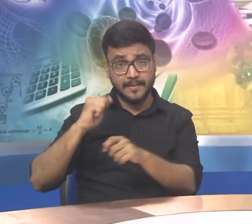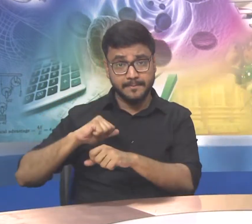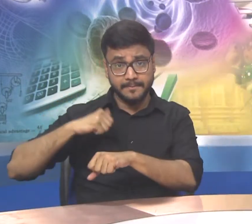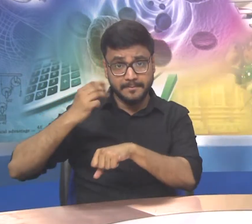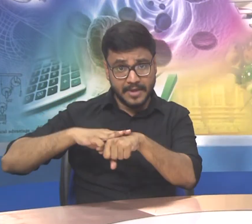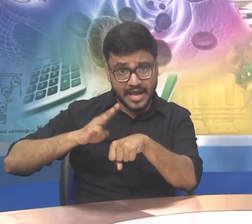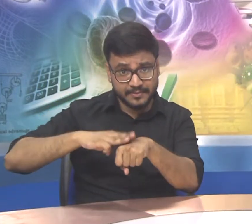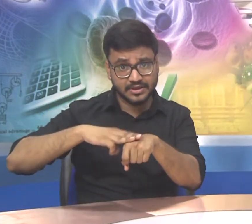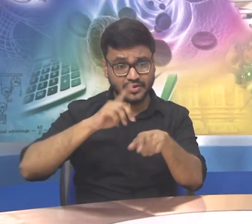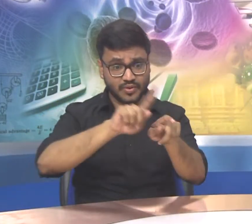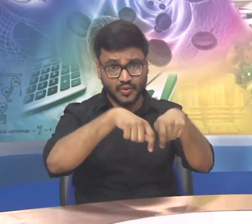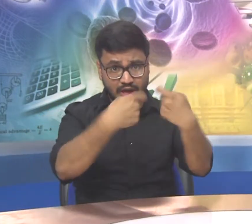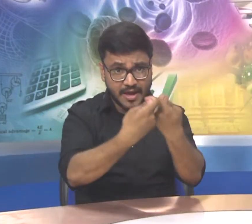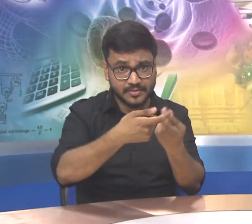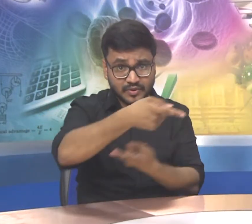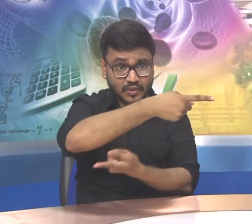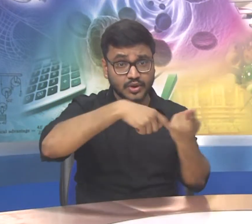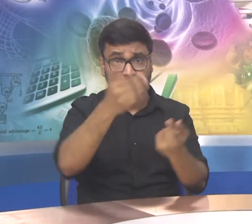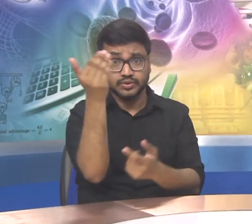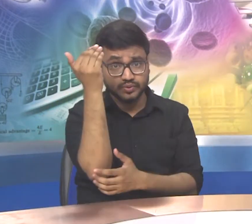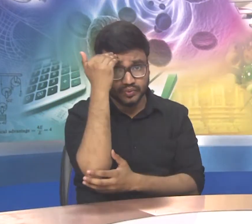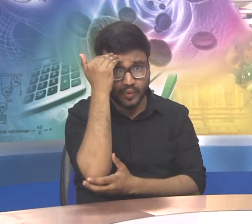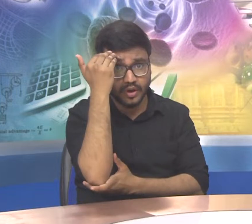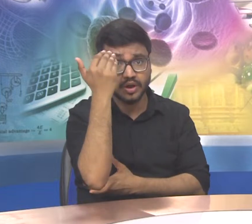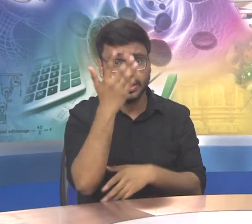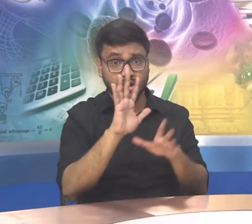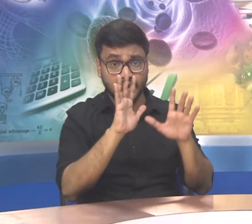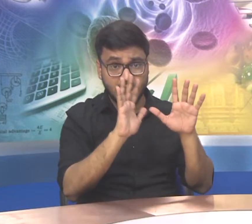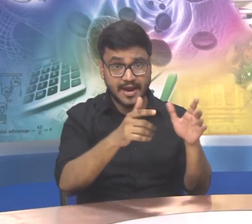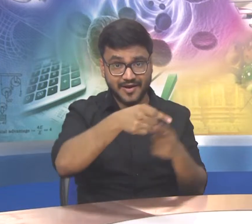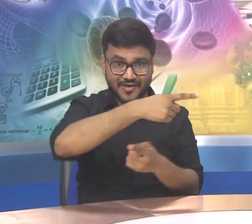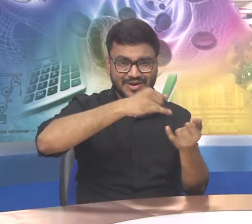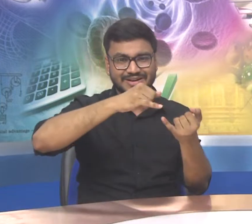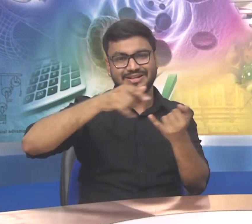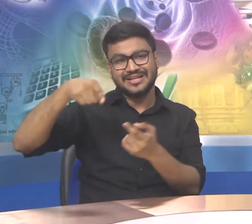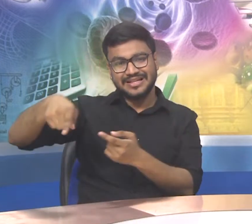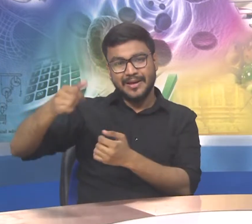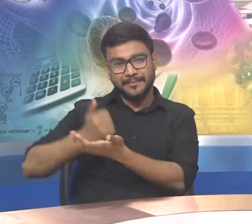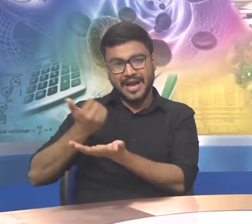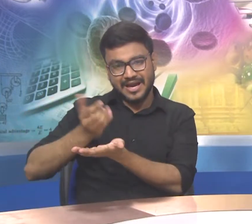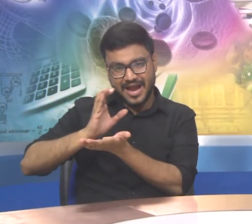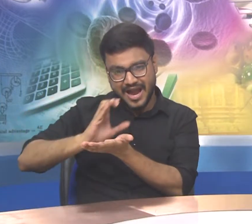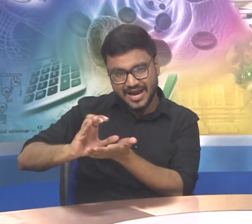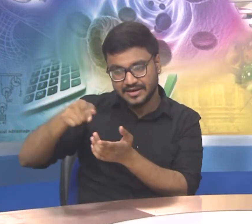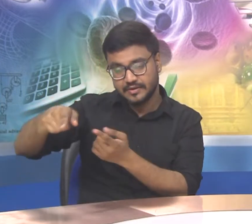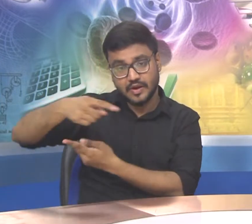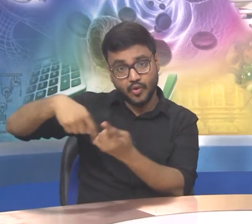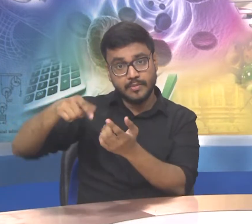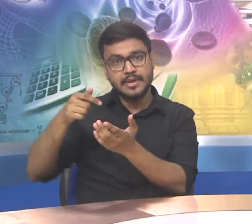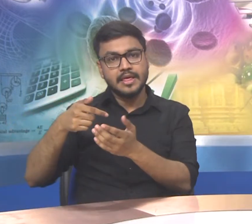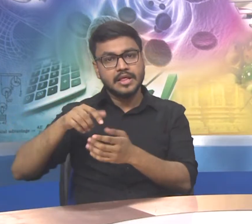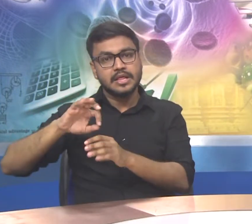provide a wide range of banking and financial services to their members.